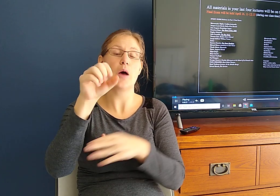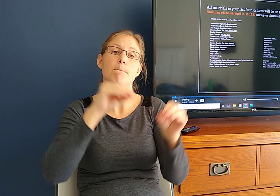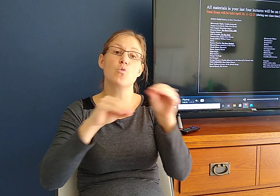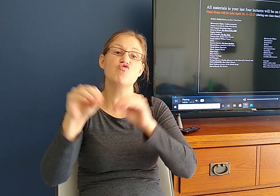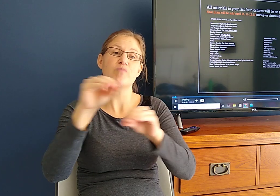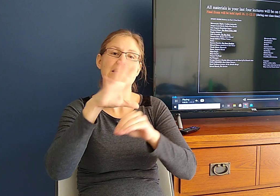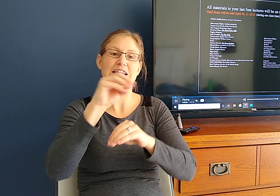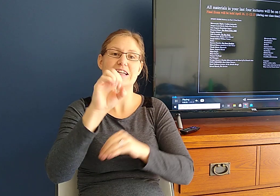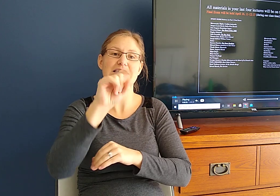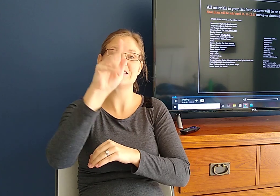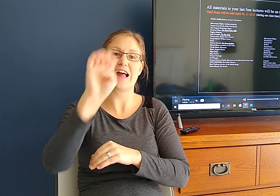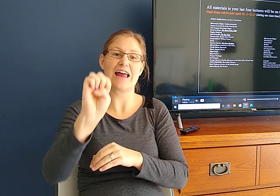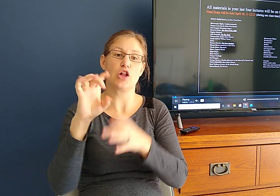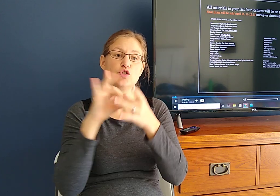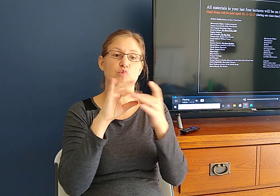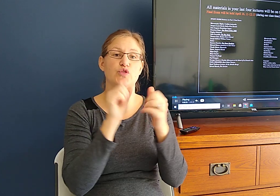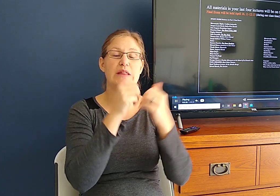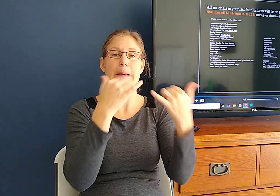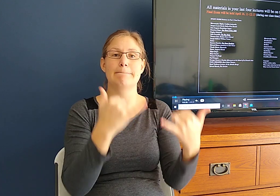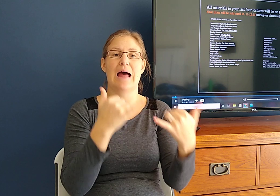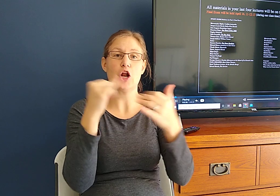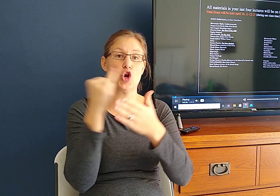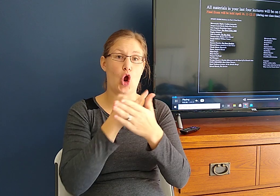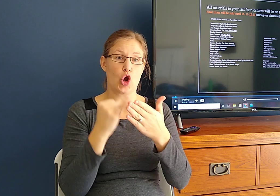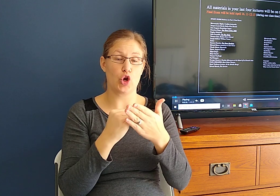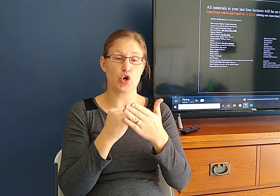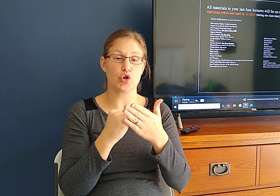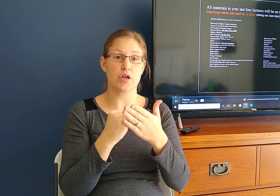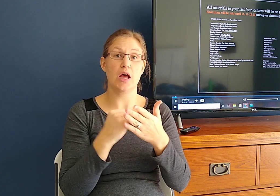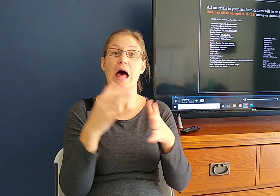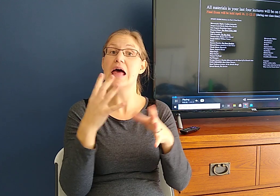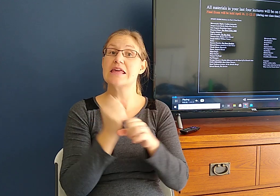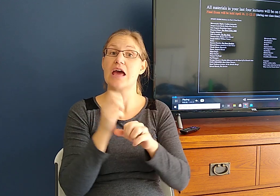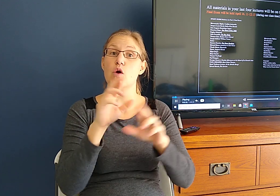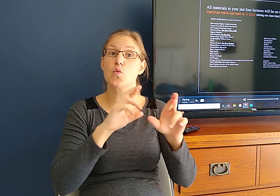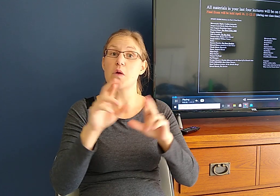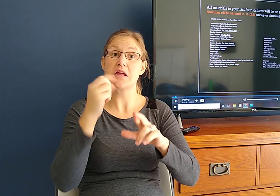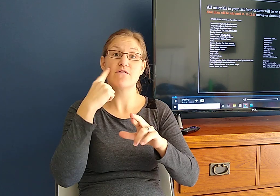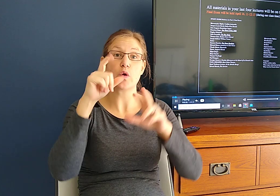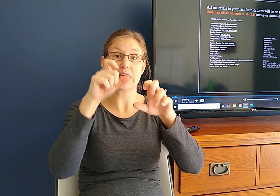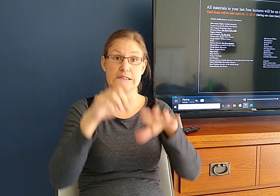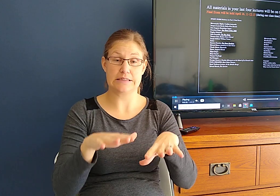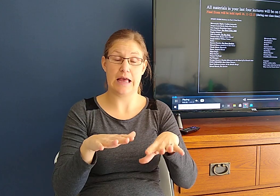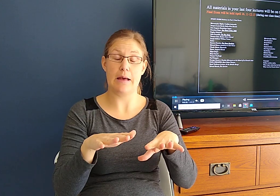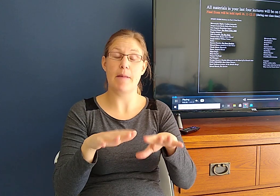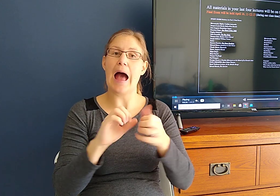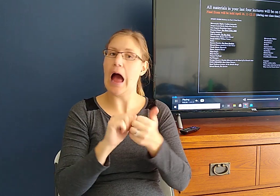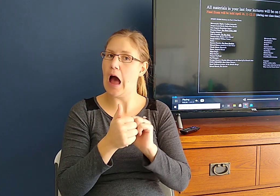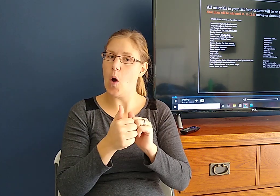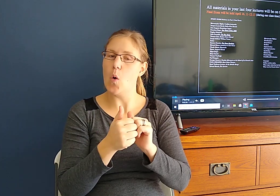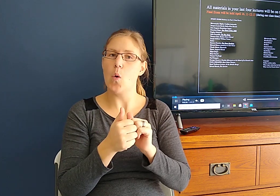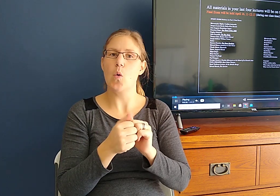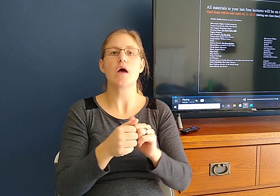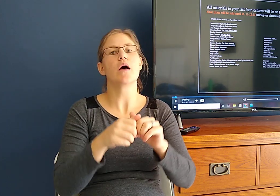associated with modern art. Prepare yourselves for the exam by being able to identify